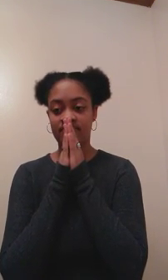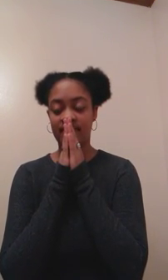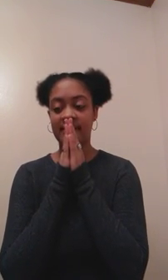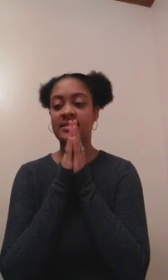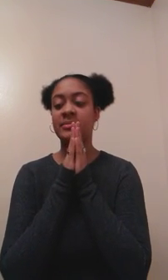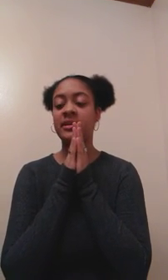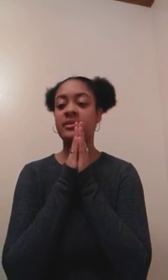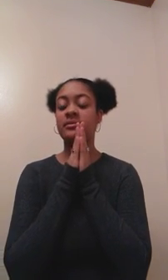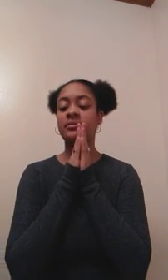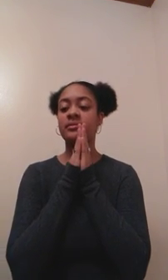Nice to meet you.